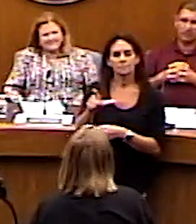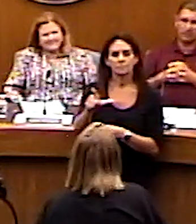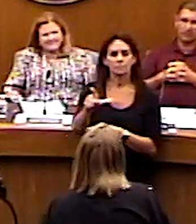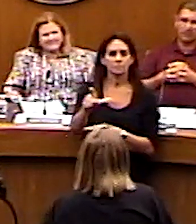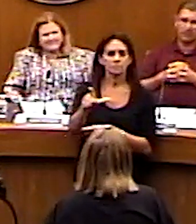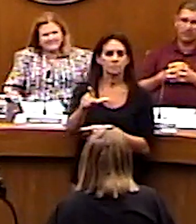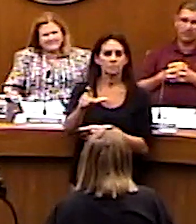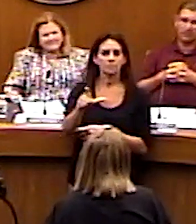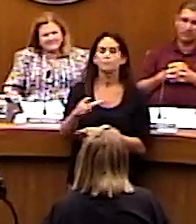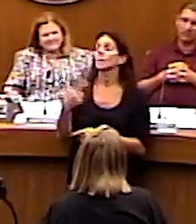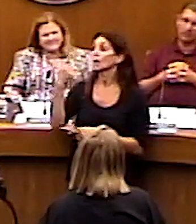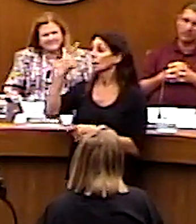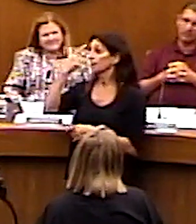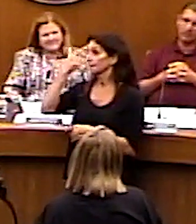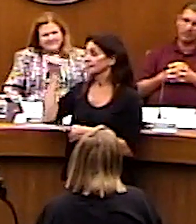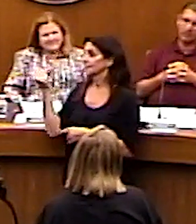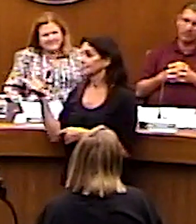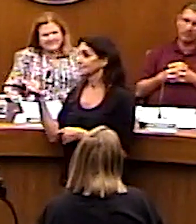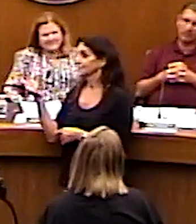Because